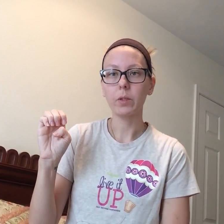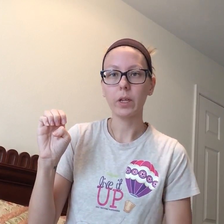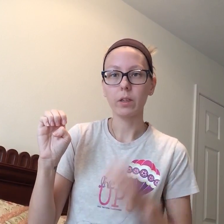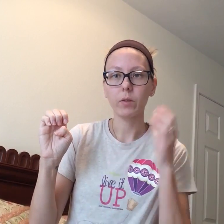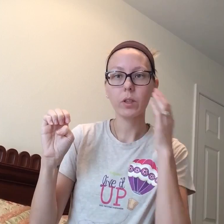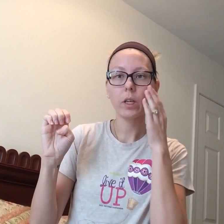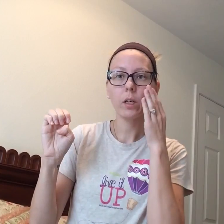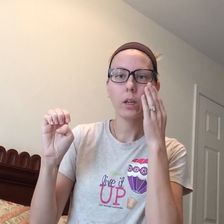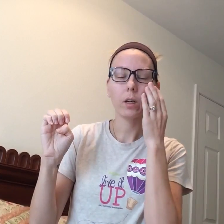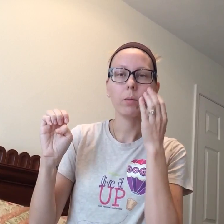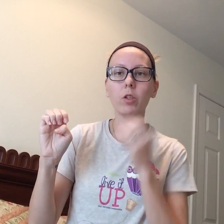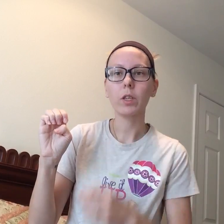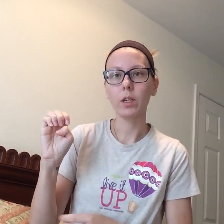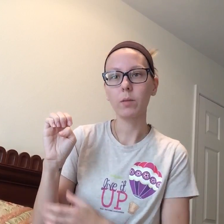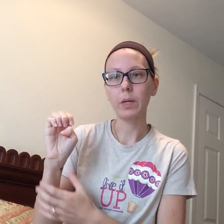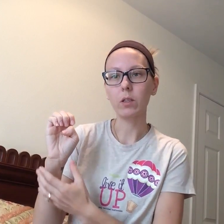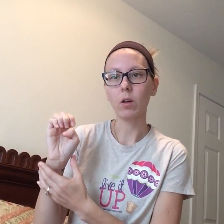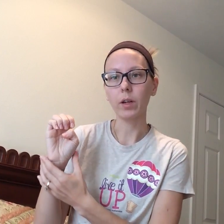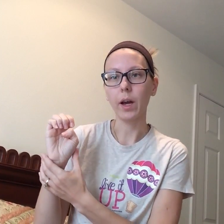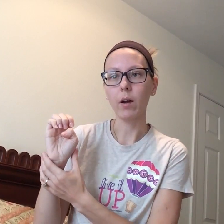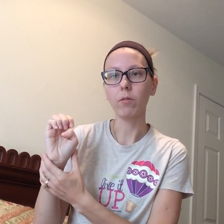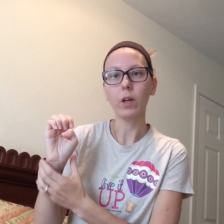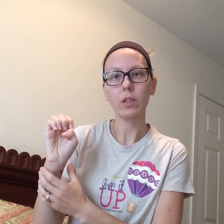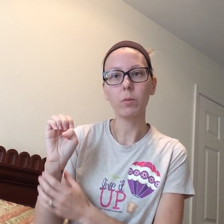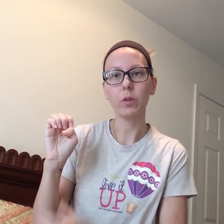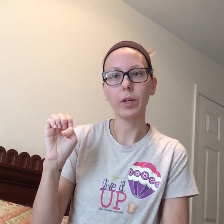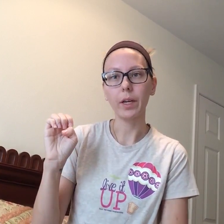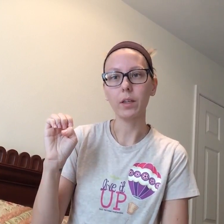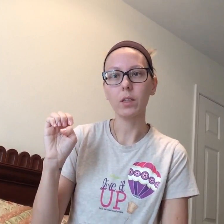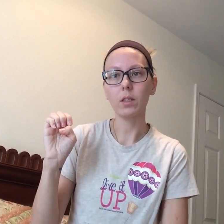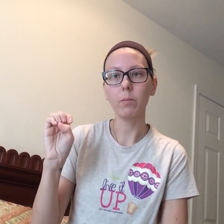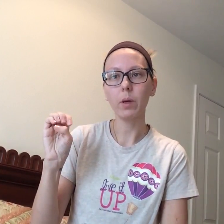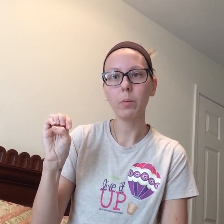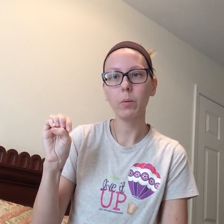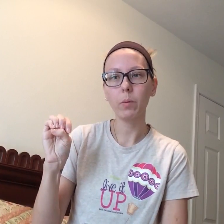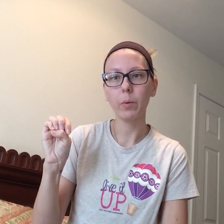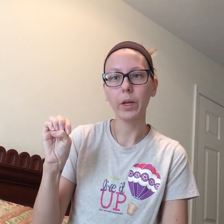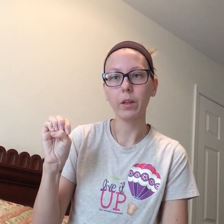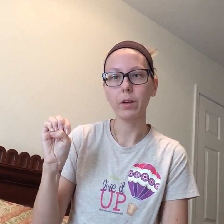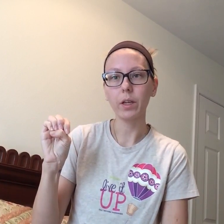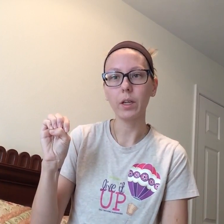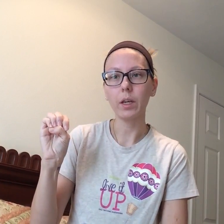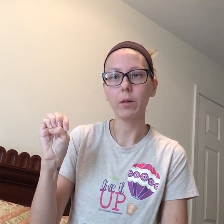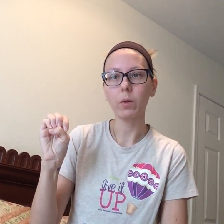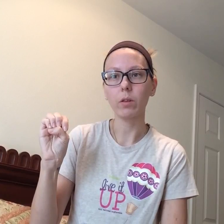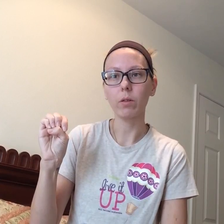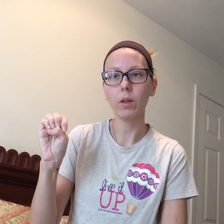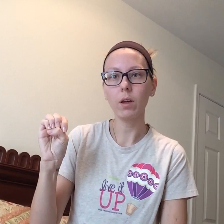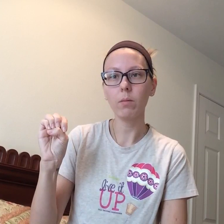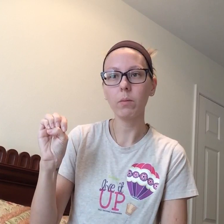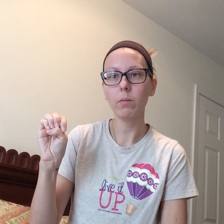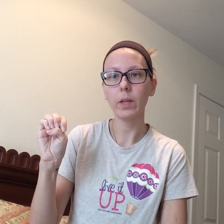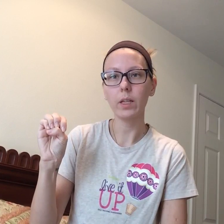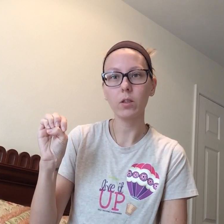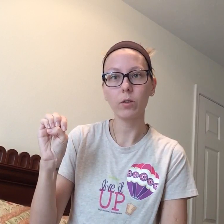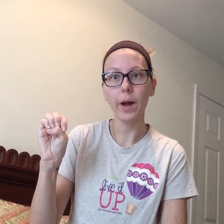sign differently. It just kind of depends on how flexible your hand is. Some people will bring their E in with their thumb. That's